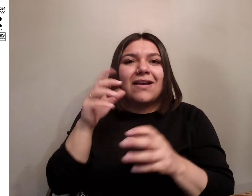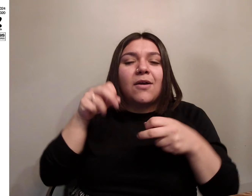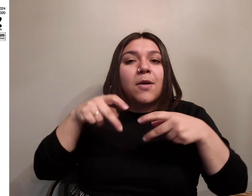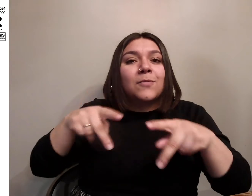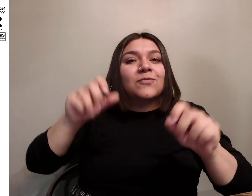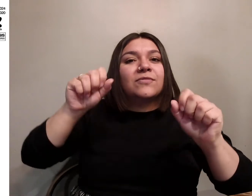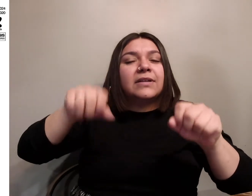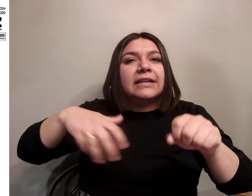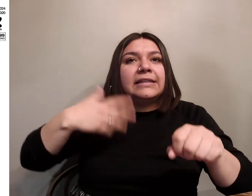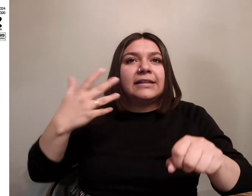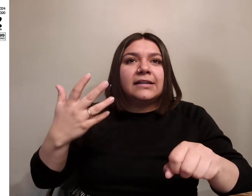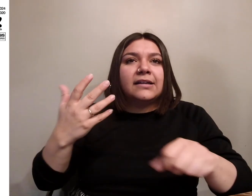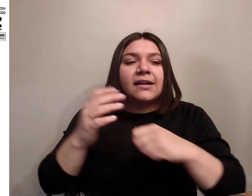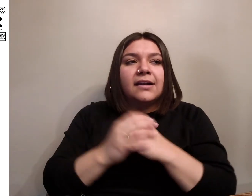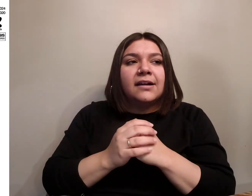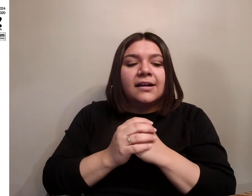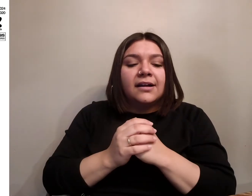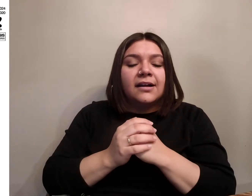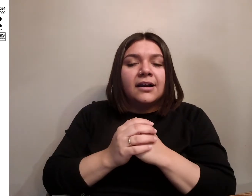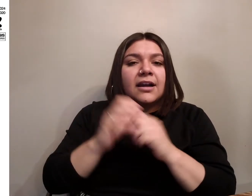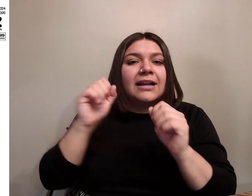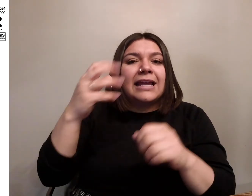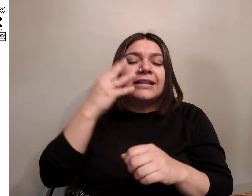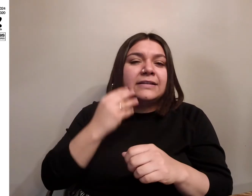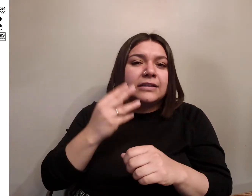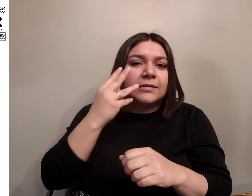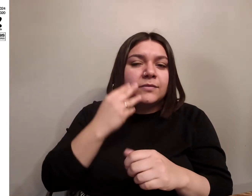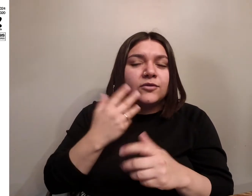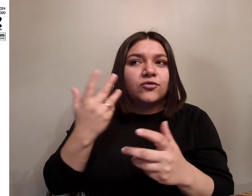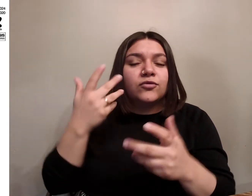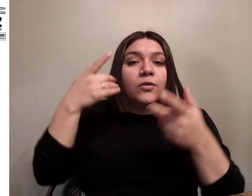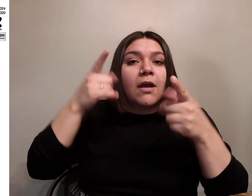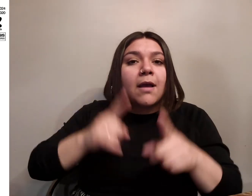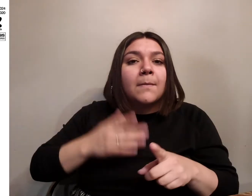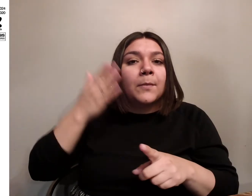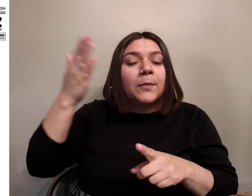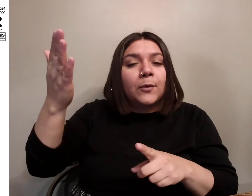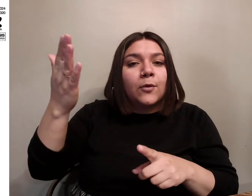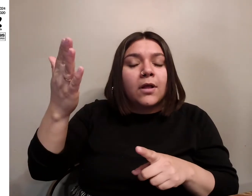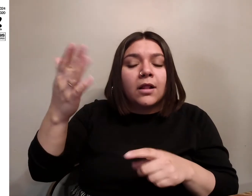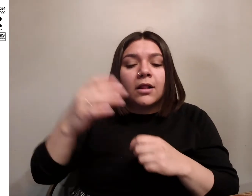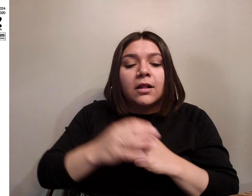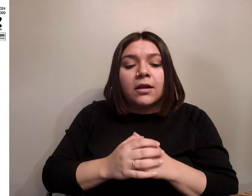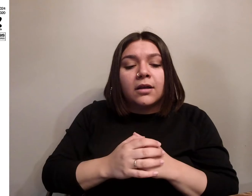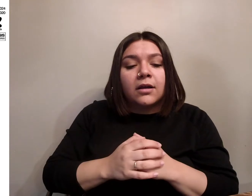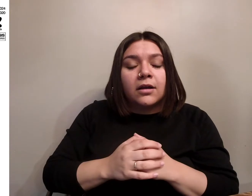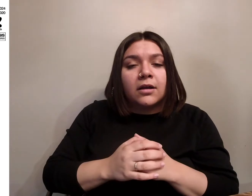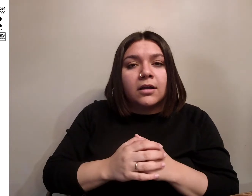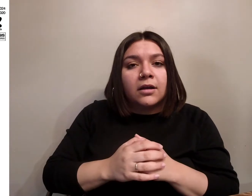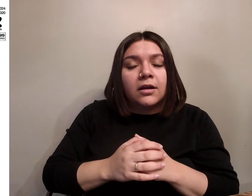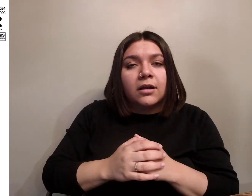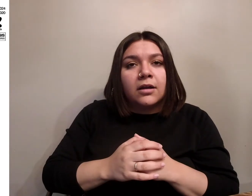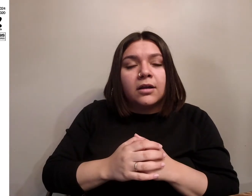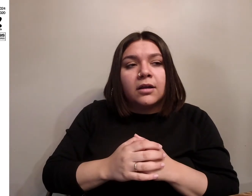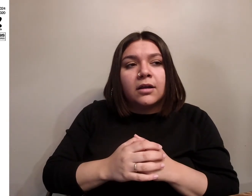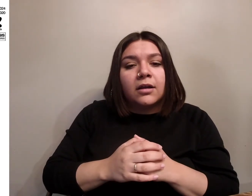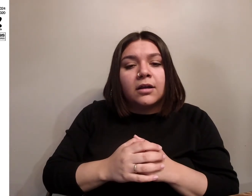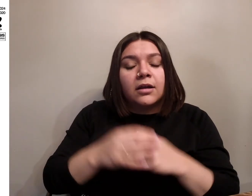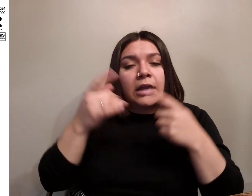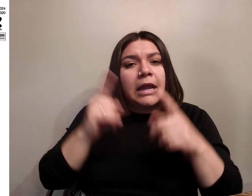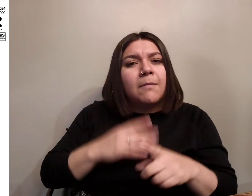a bit. You could look at it as an opportunity to experience what will